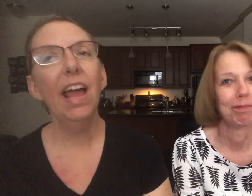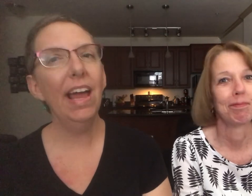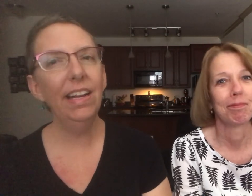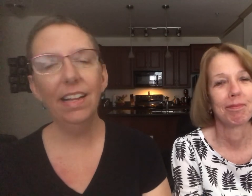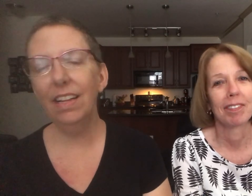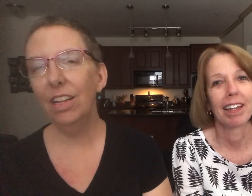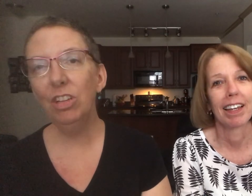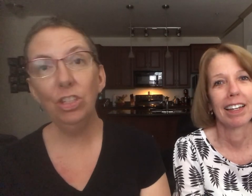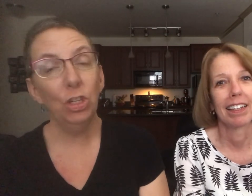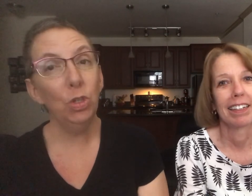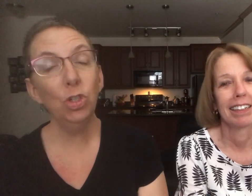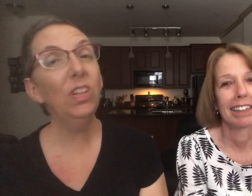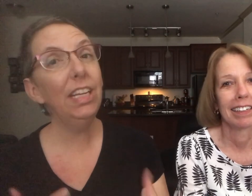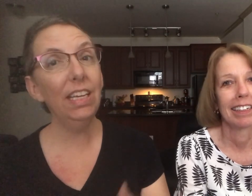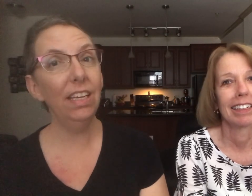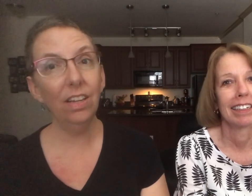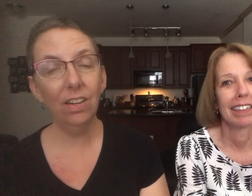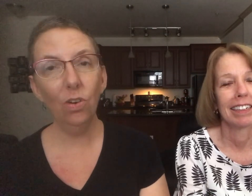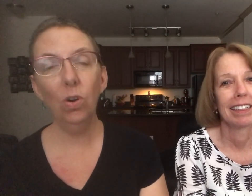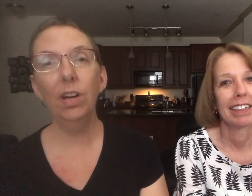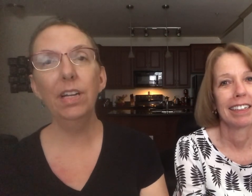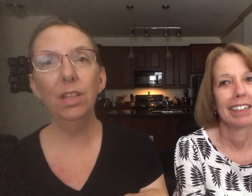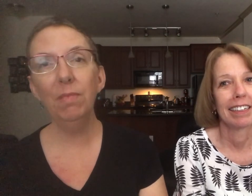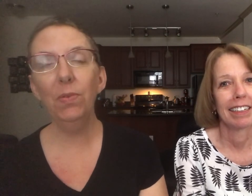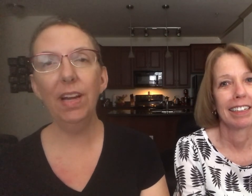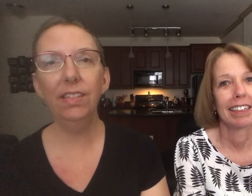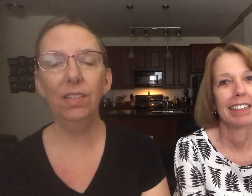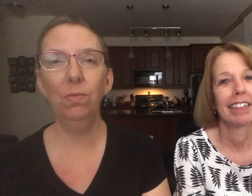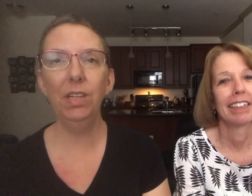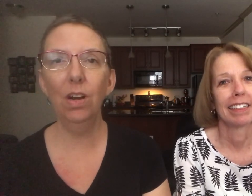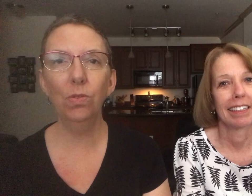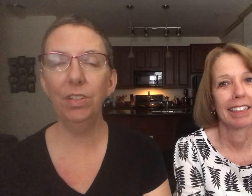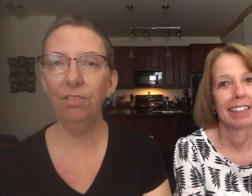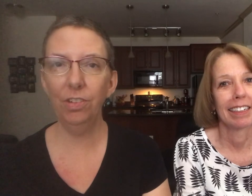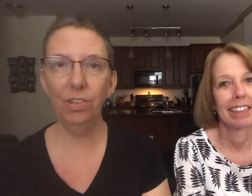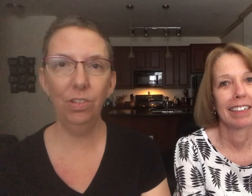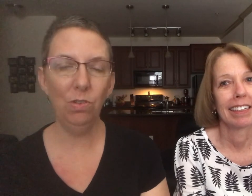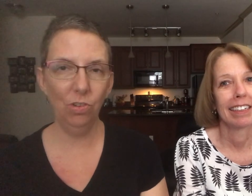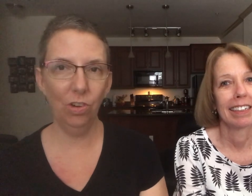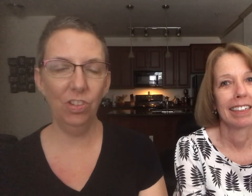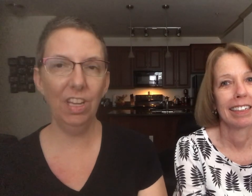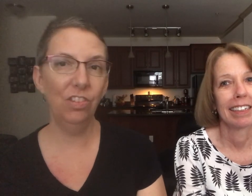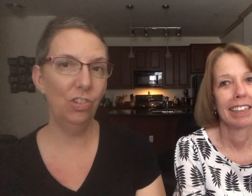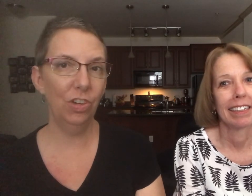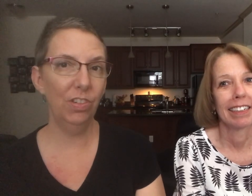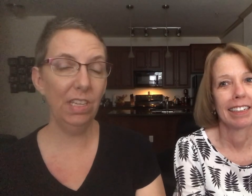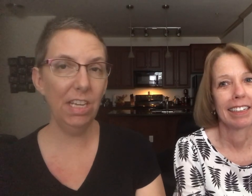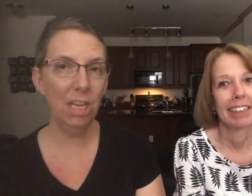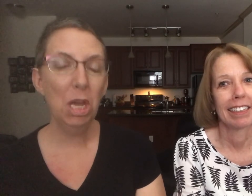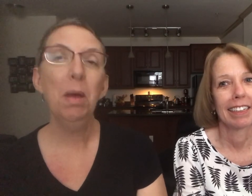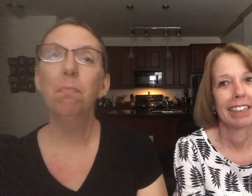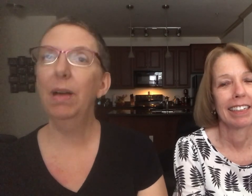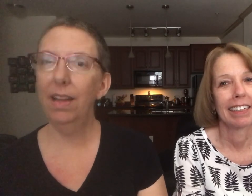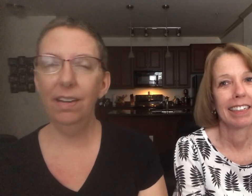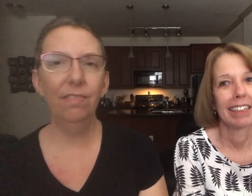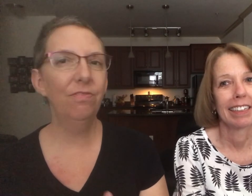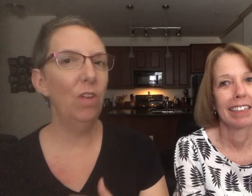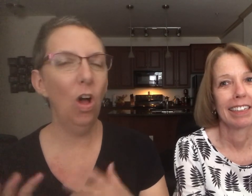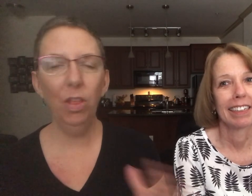and usually here or in the Midwest, we don't refer to New Jersey as Jersey, but all the